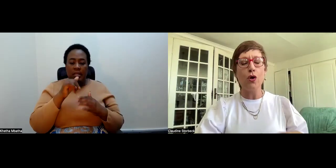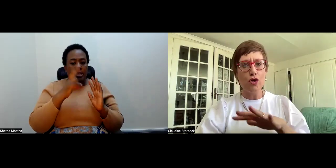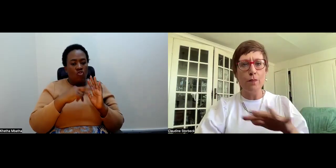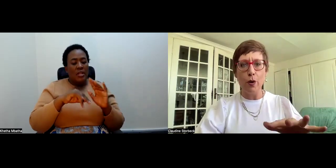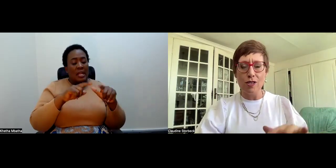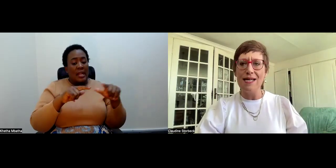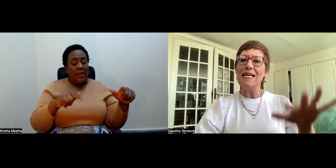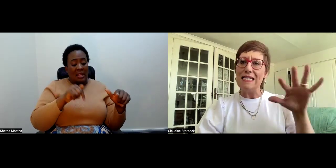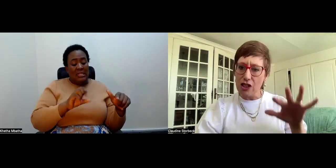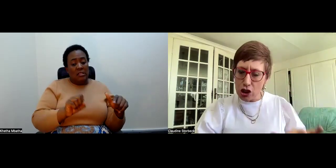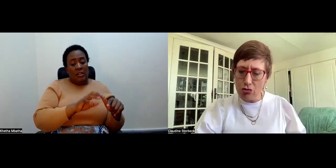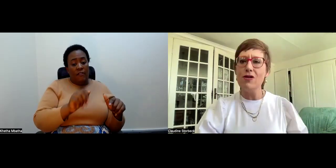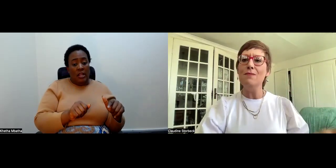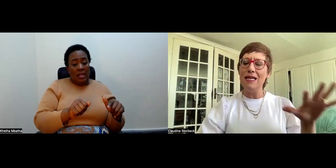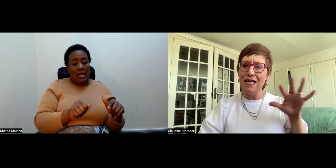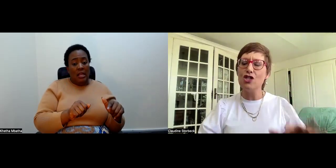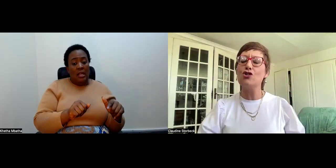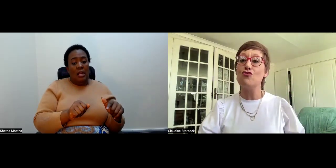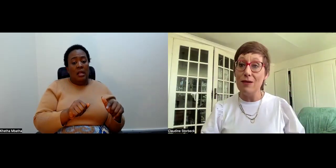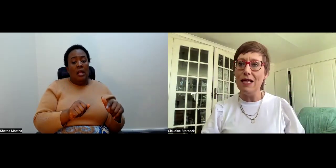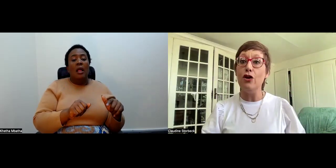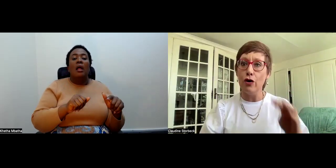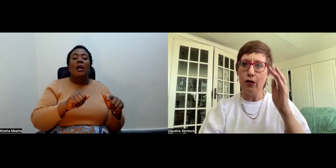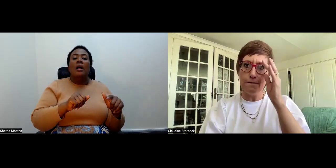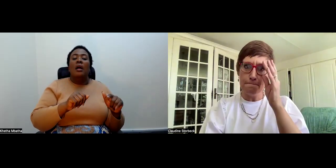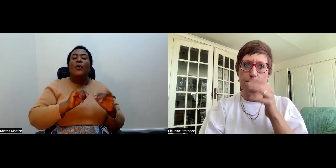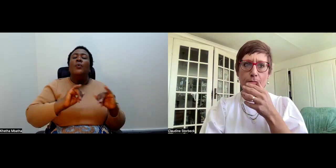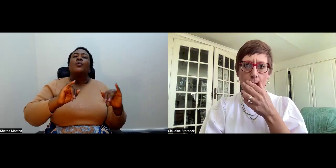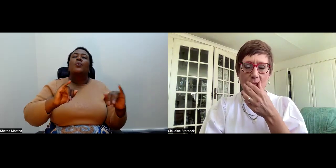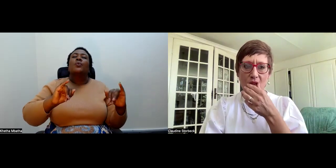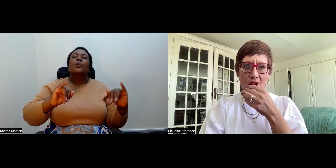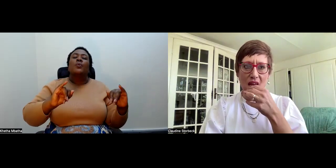Africa, according to the Pearls, is extremely, extremely low.